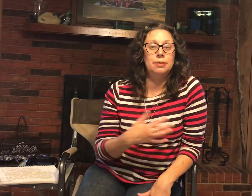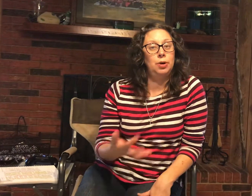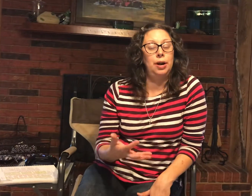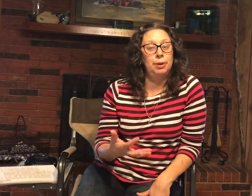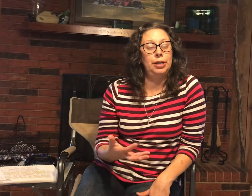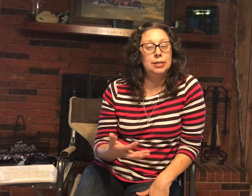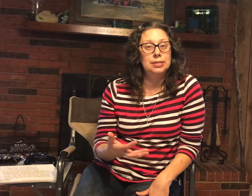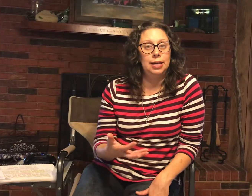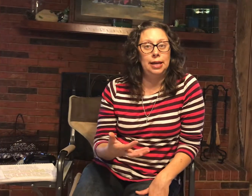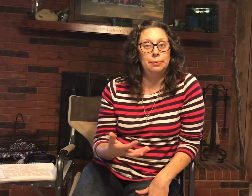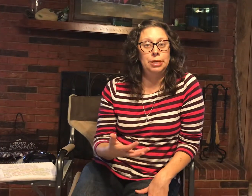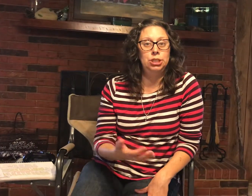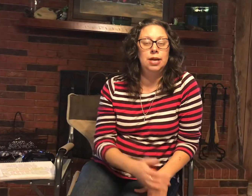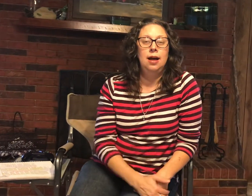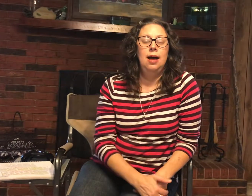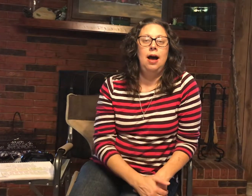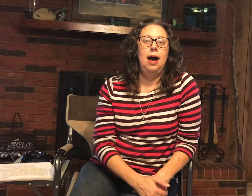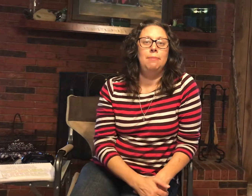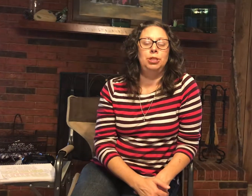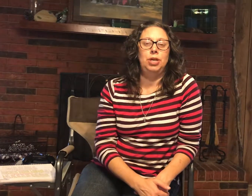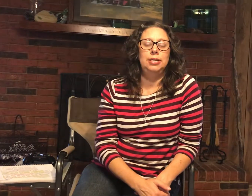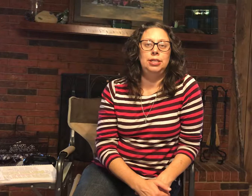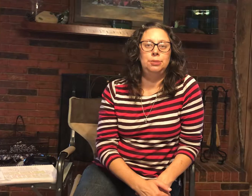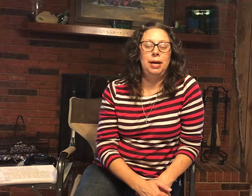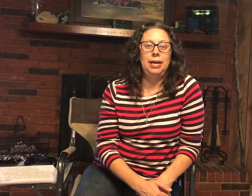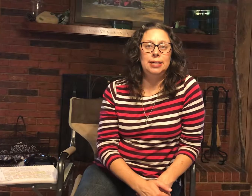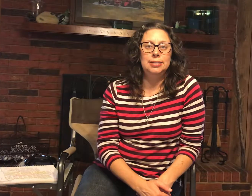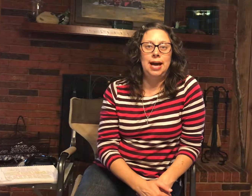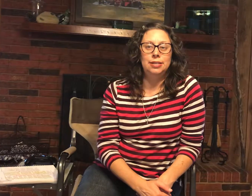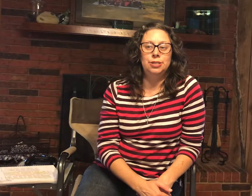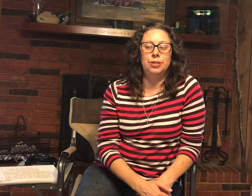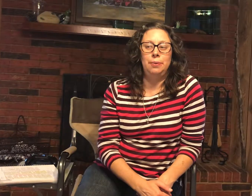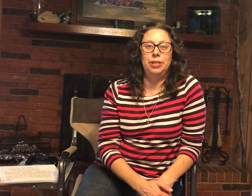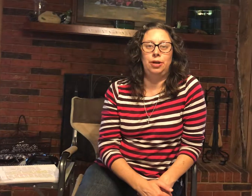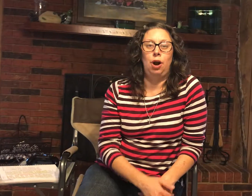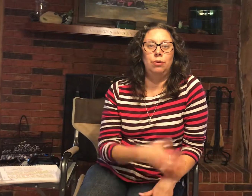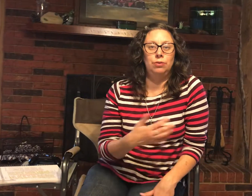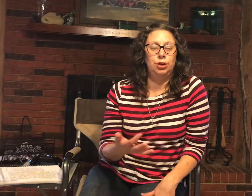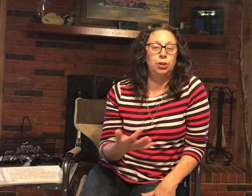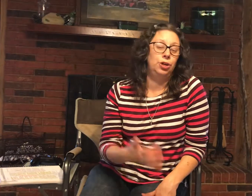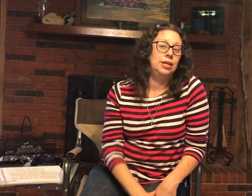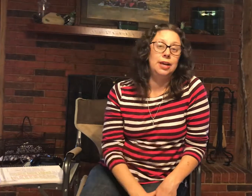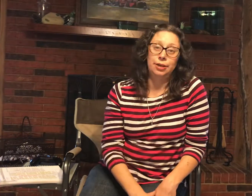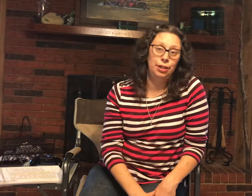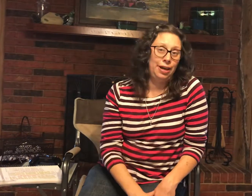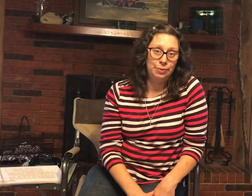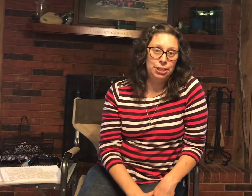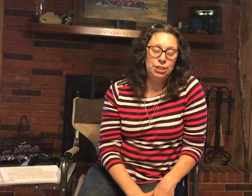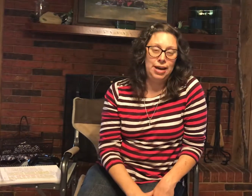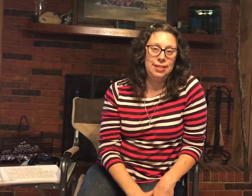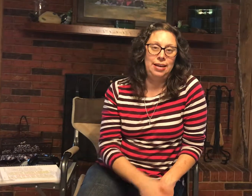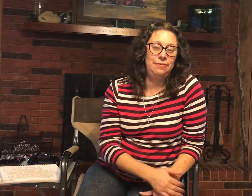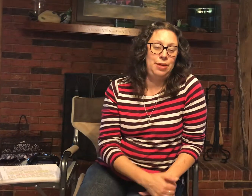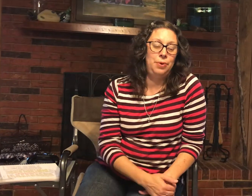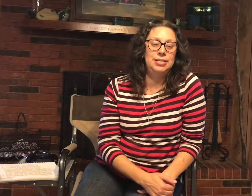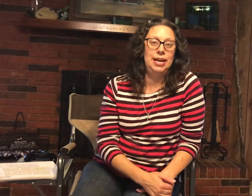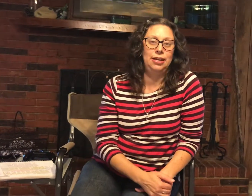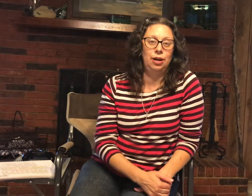are American Sign Language. I try to teach my kids that, so that way they're learning another language, and if they want to take it in